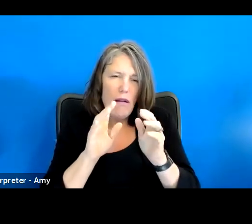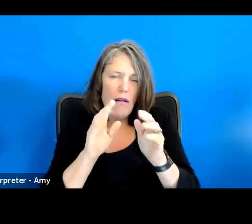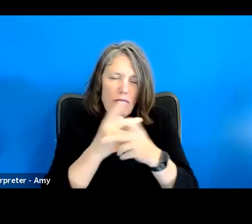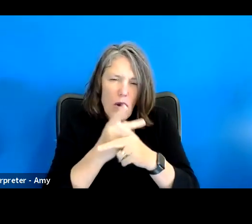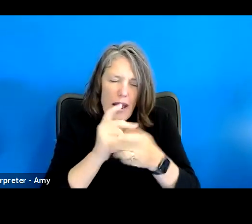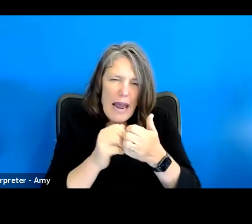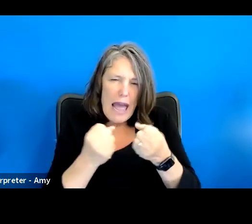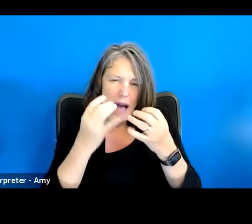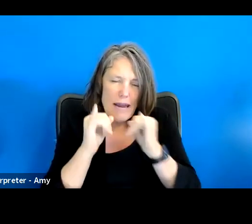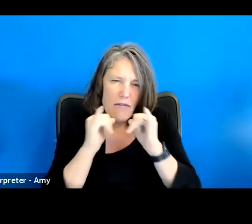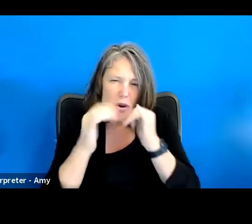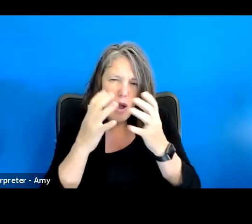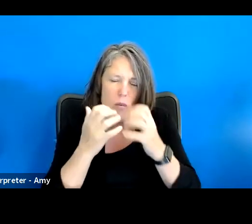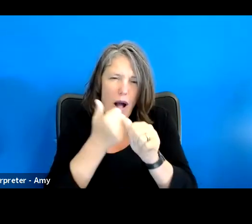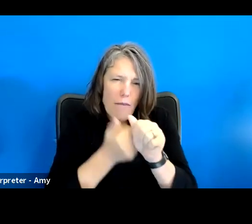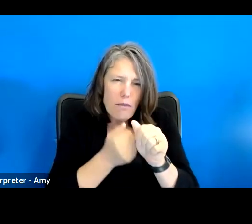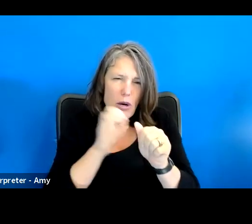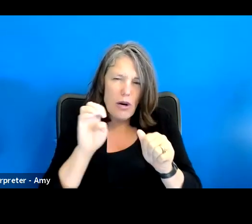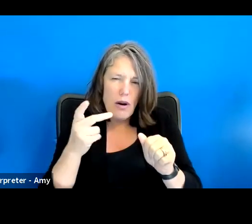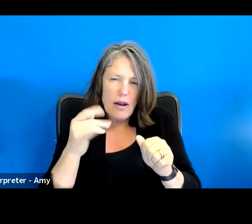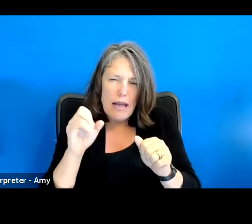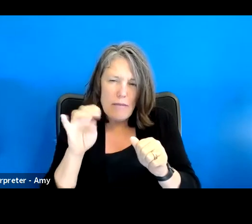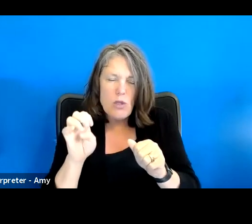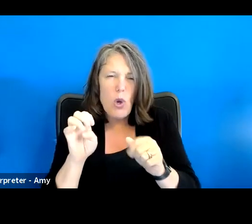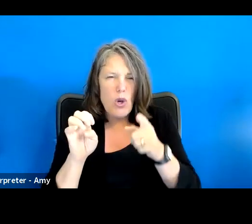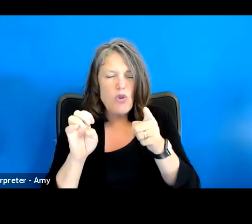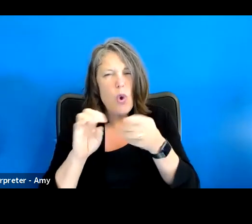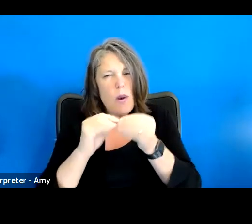many interviews I want per episode. So it does have a different